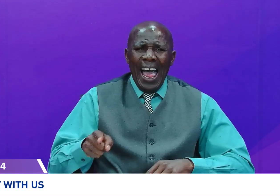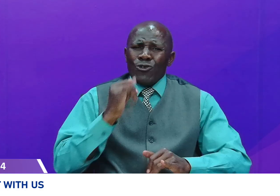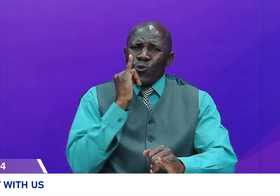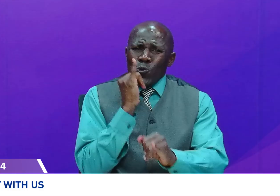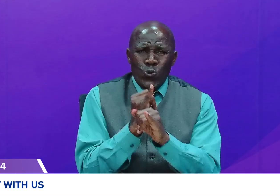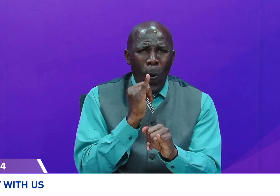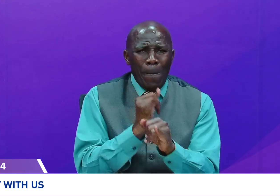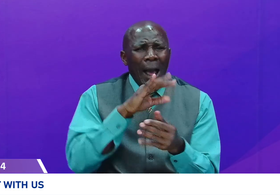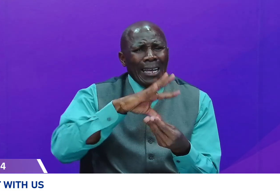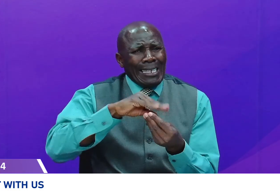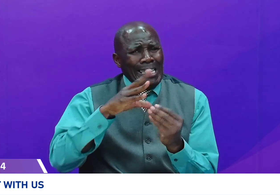national development.